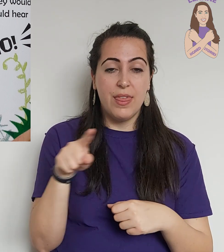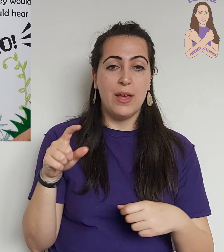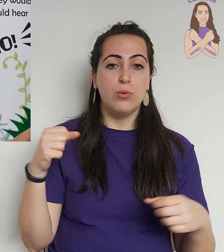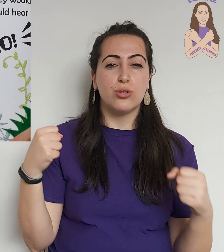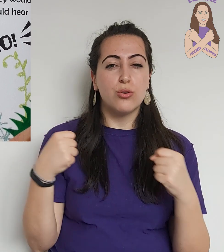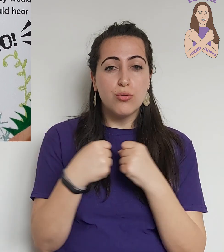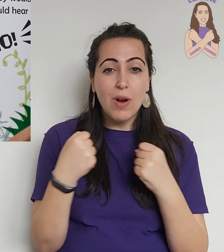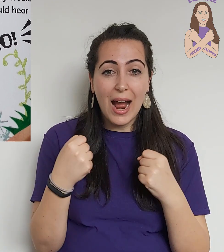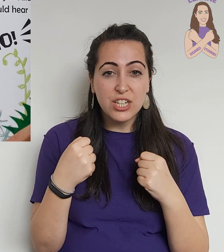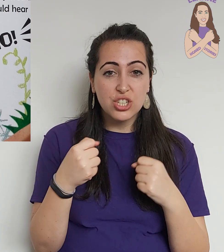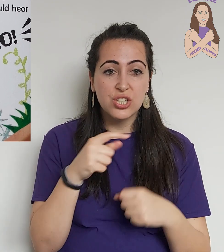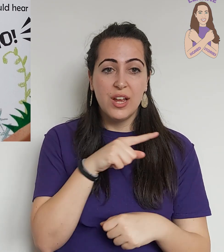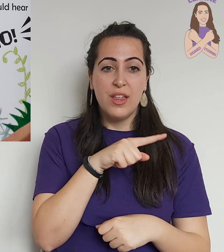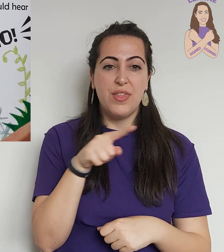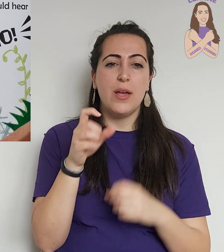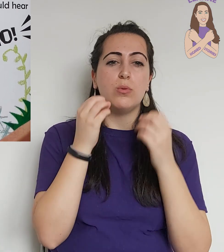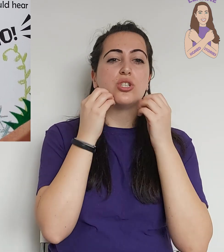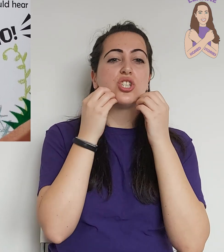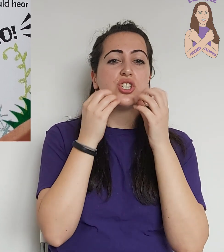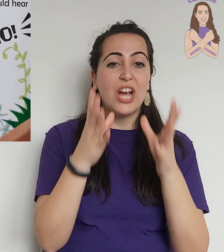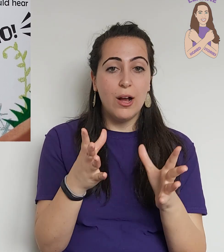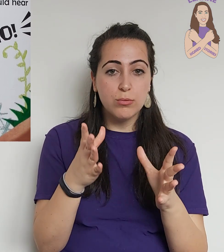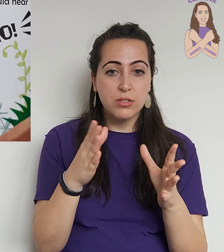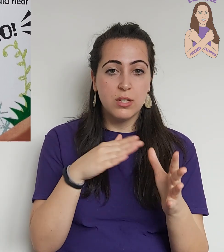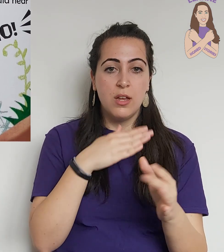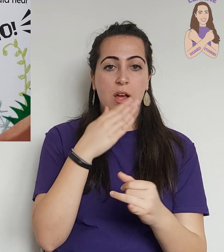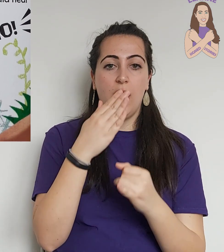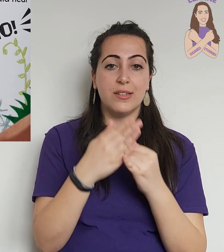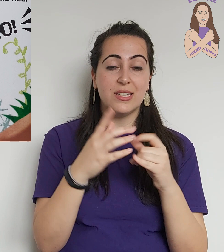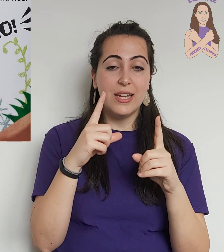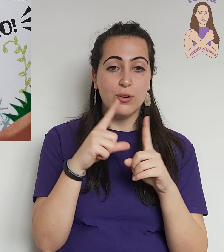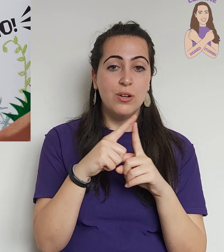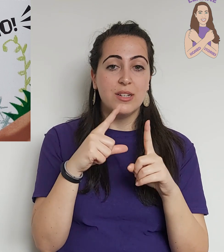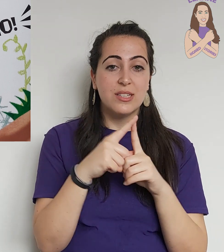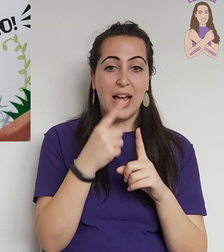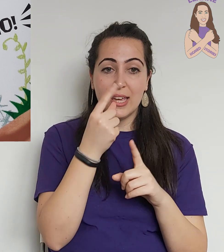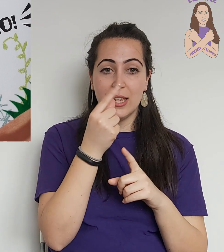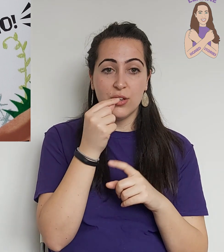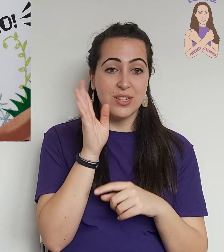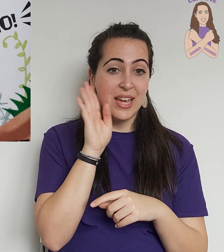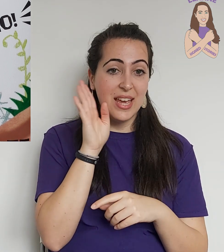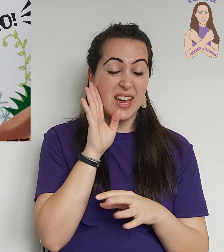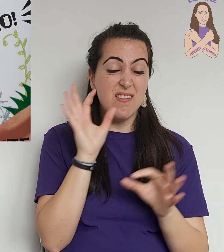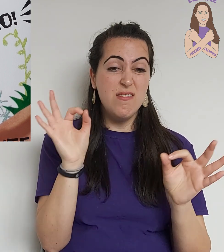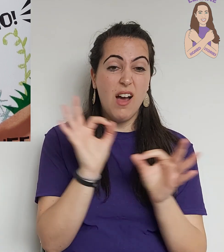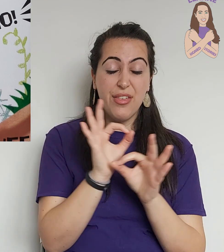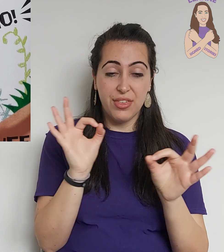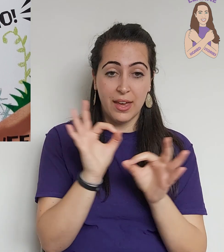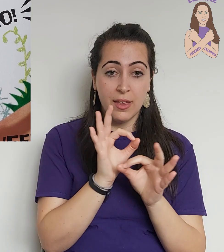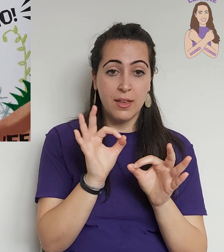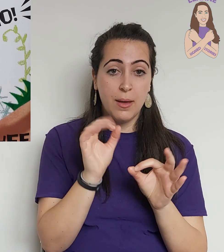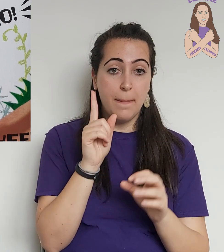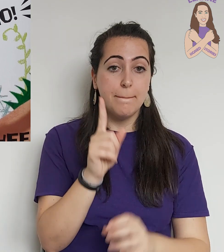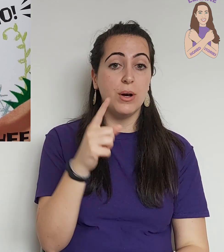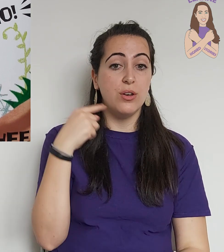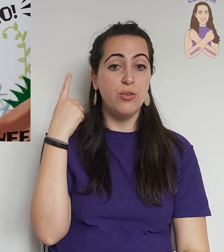would crash, they would shout until Dachy could hear nothing but